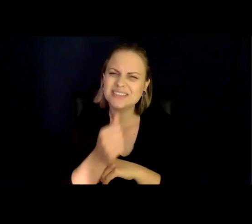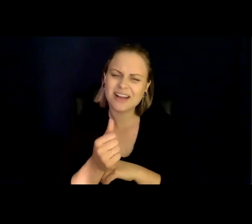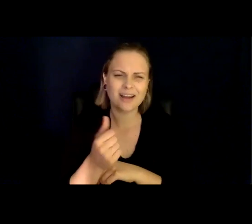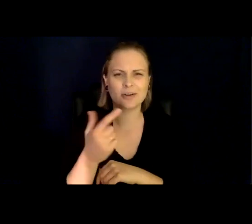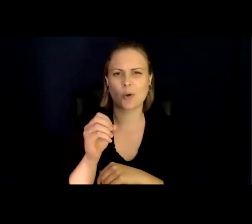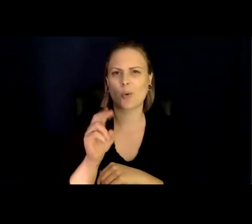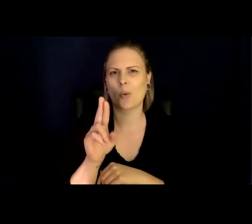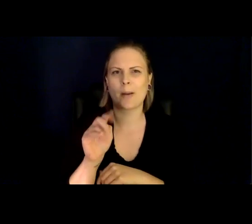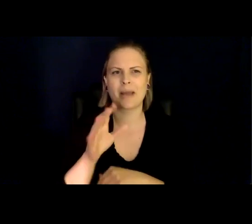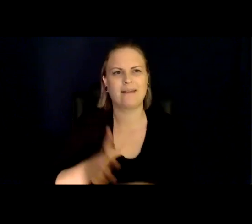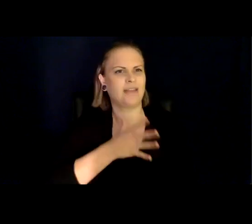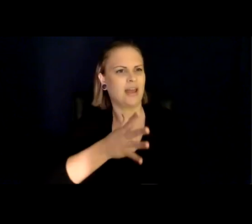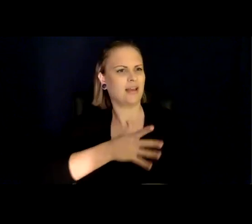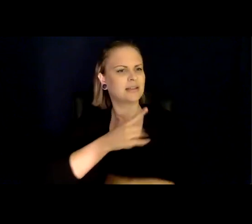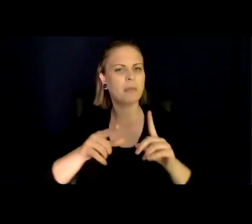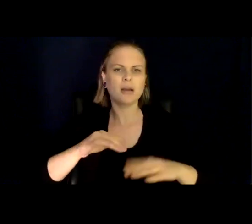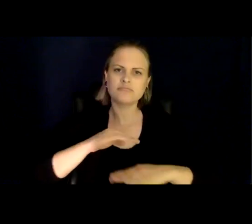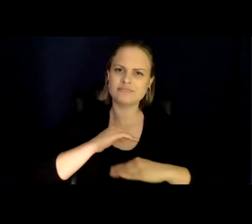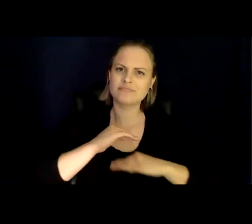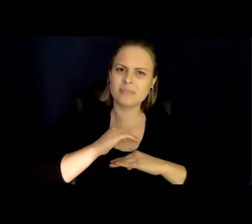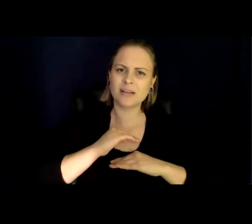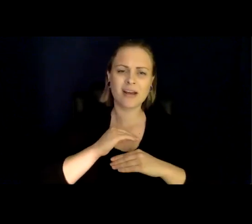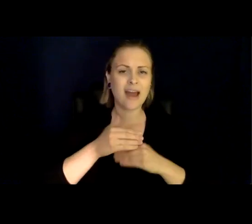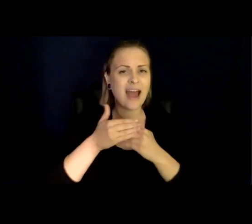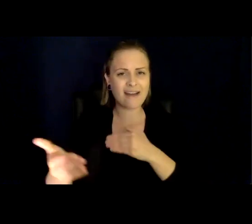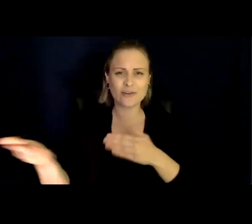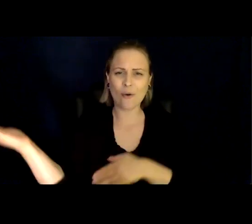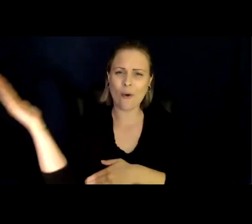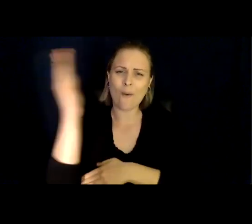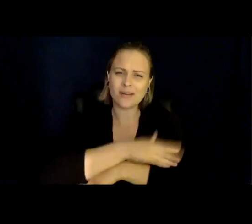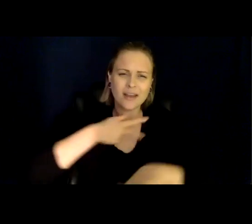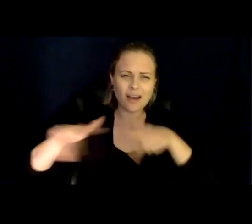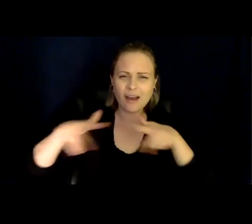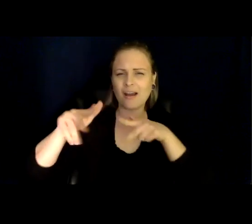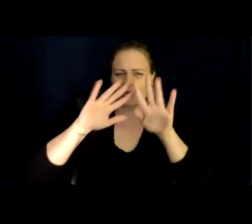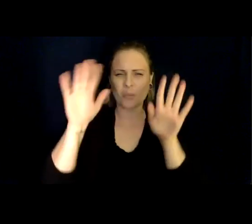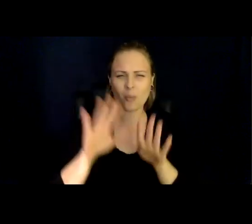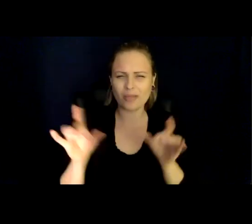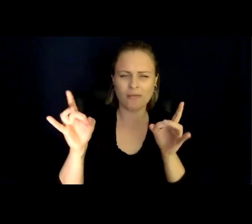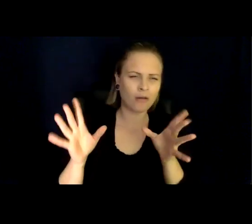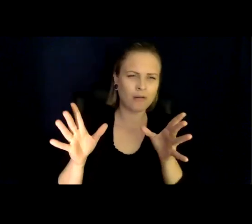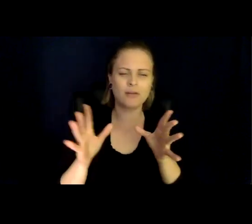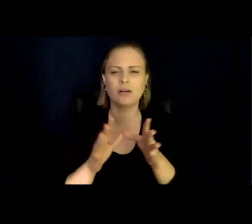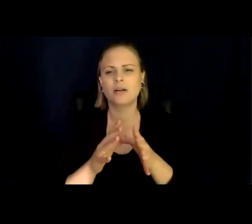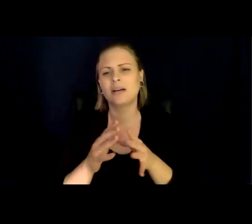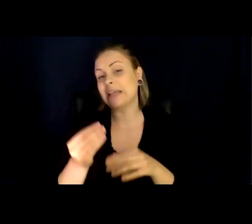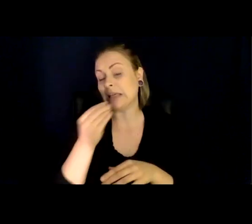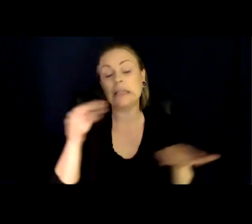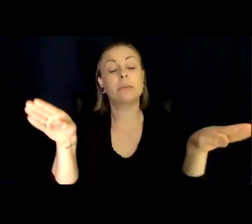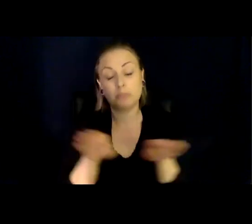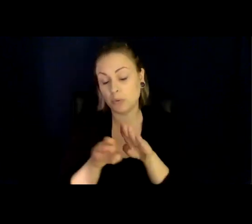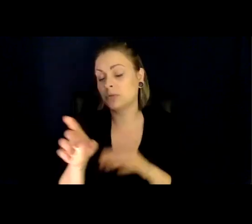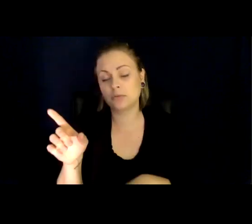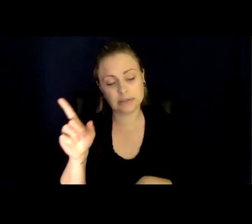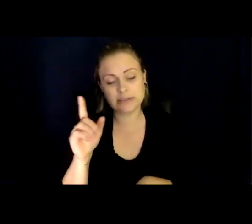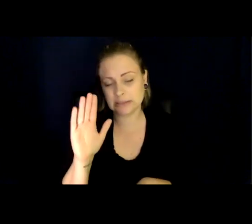was sustaining. And after you've been out hiking all day long in the elements, even eating boots seemed